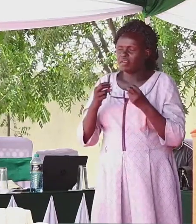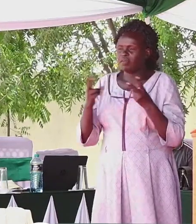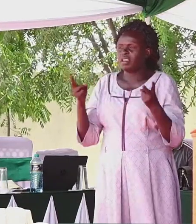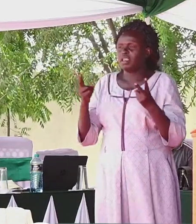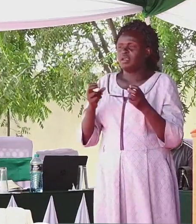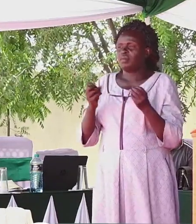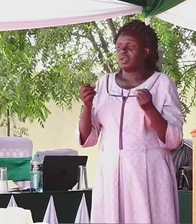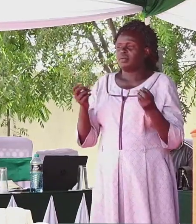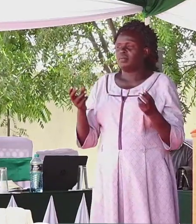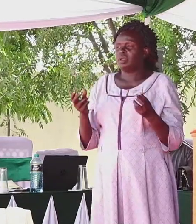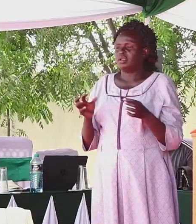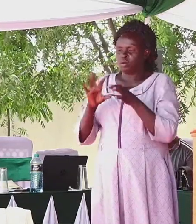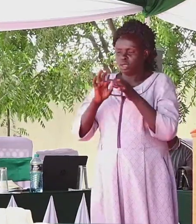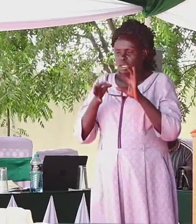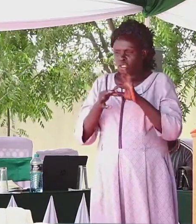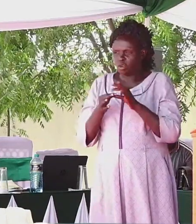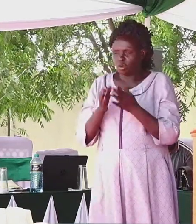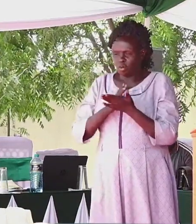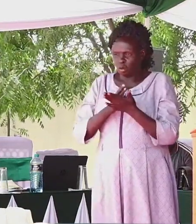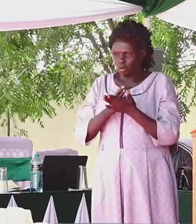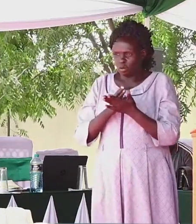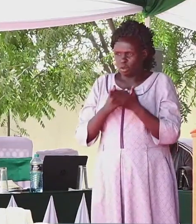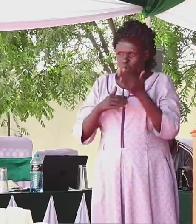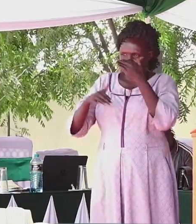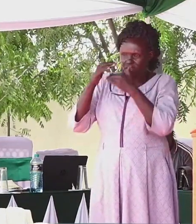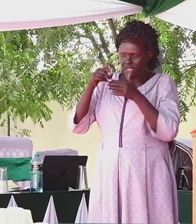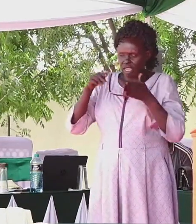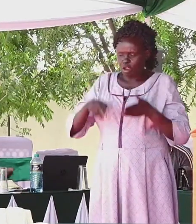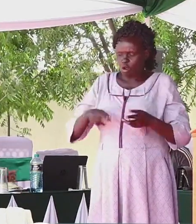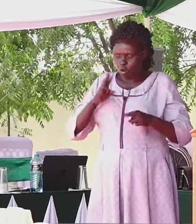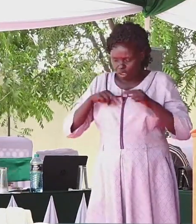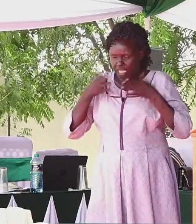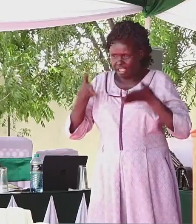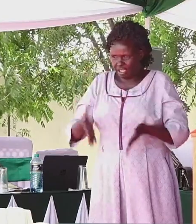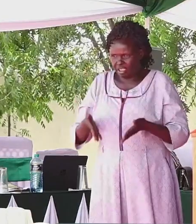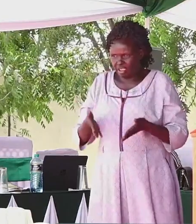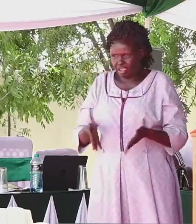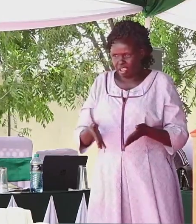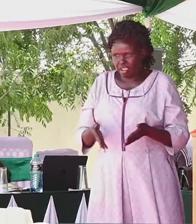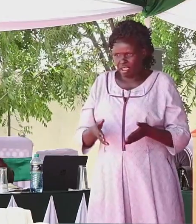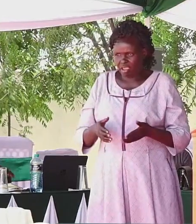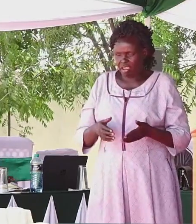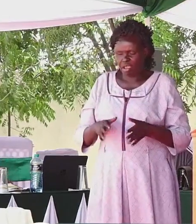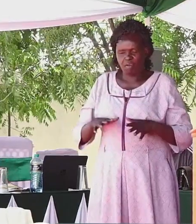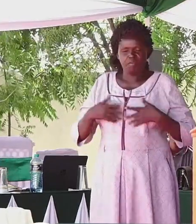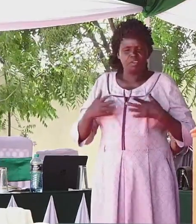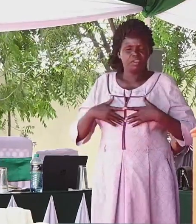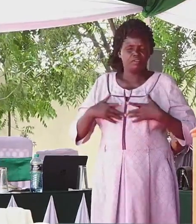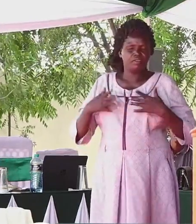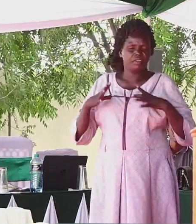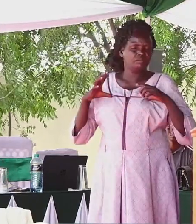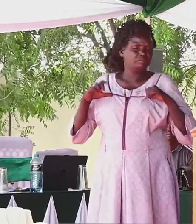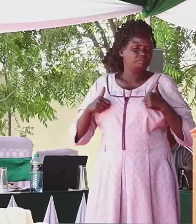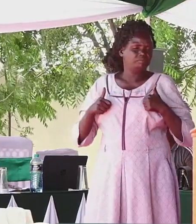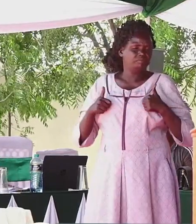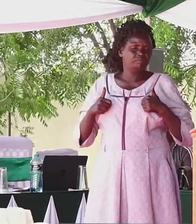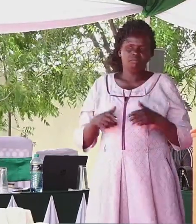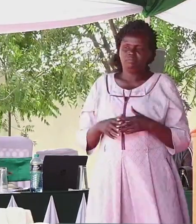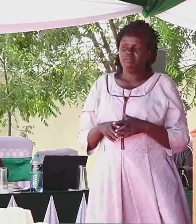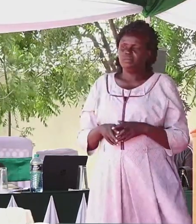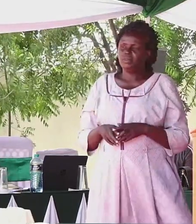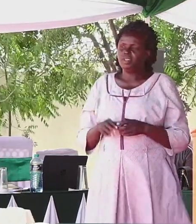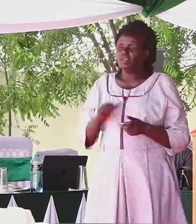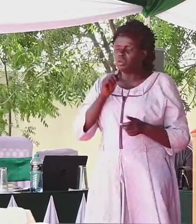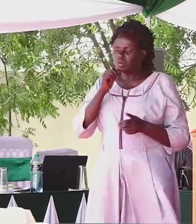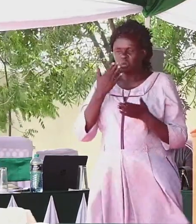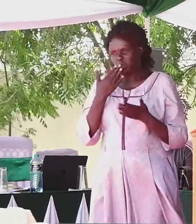coordination between the university and Stegra Hotel, where we are. We are comfortable, and thank you. Please, I'm not sure